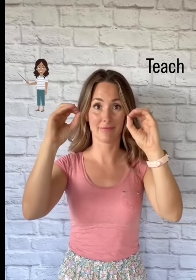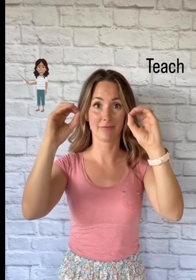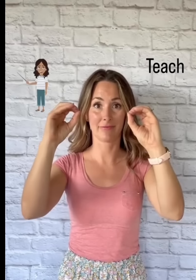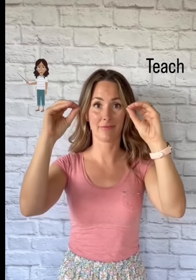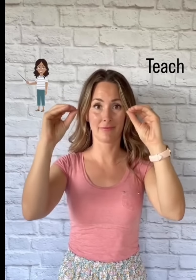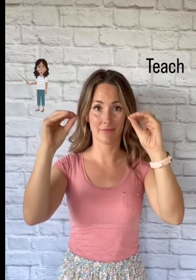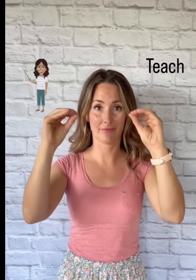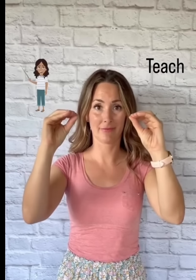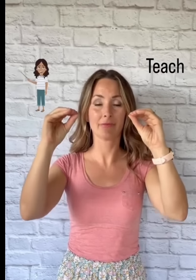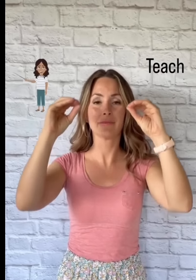good good